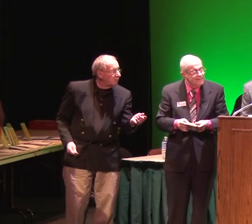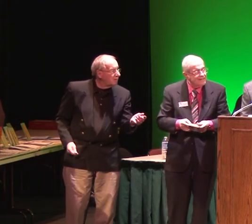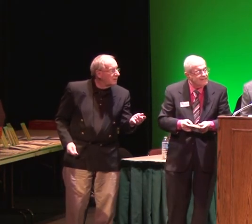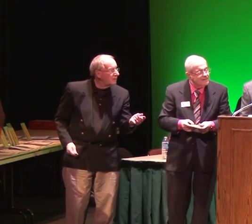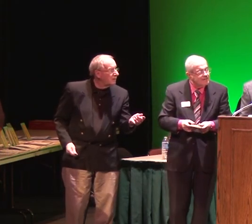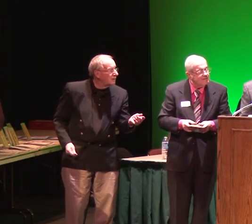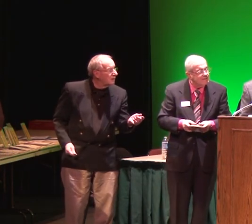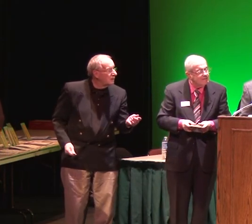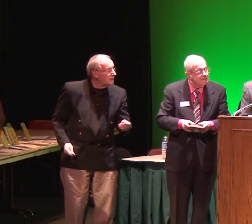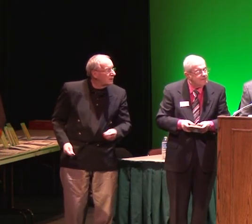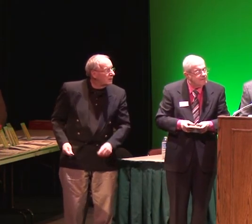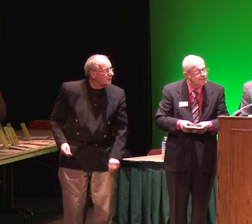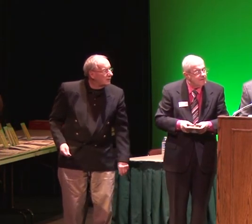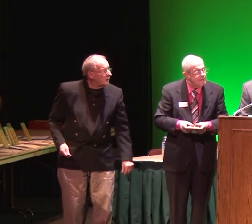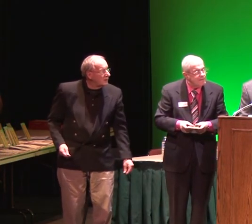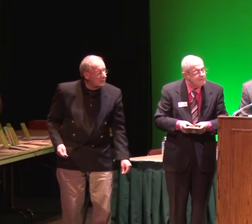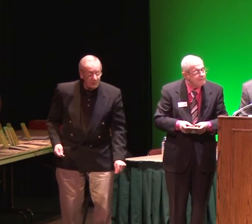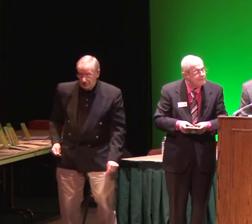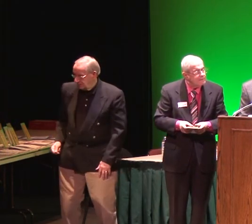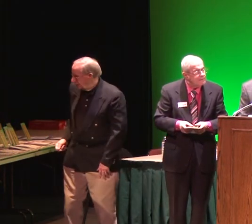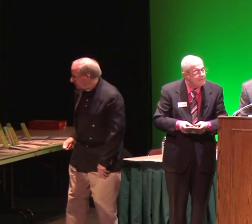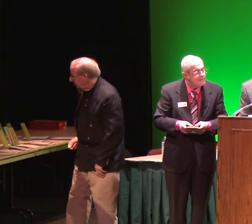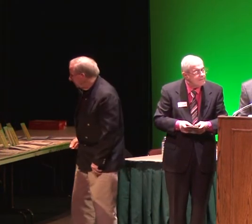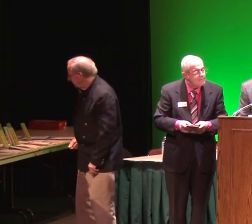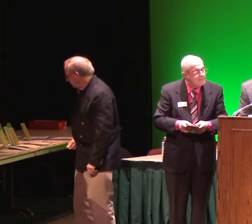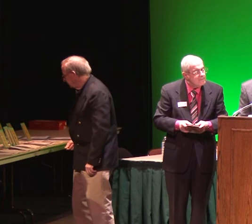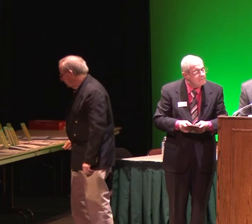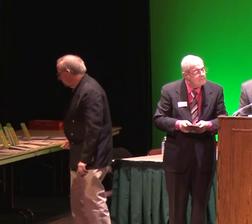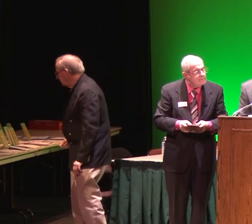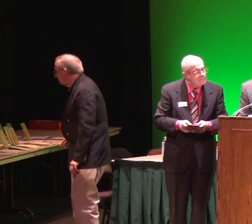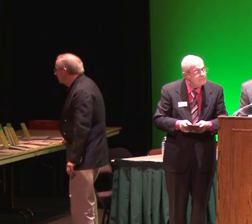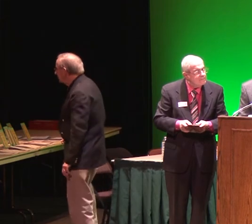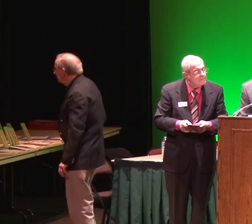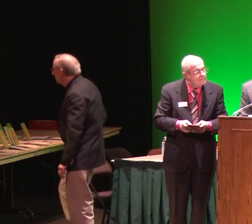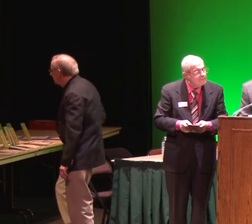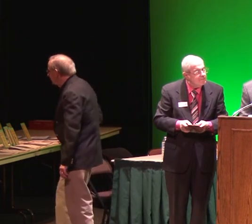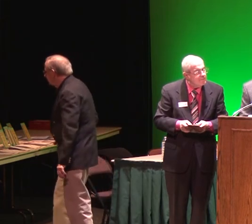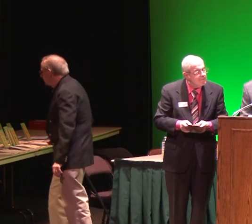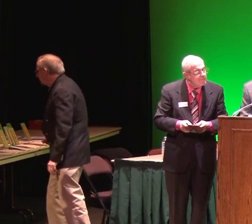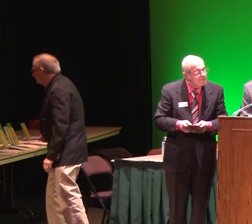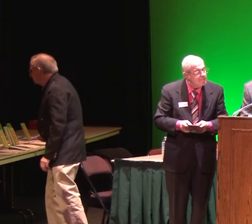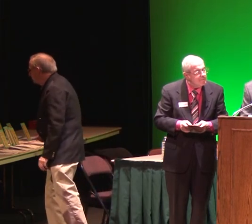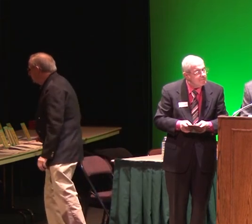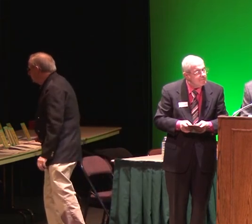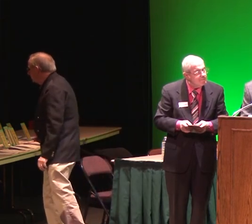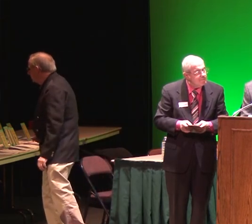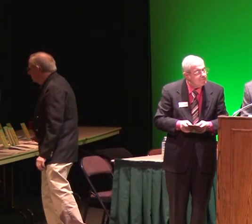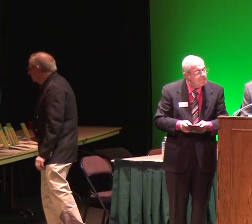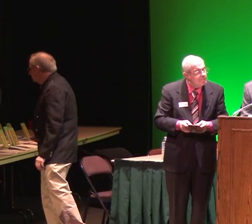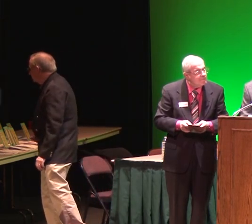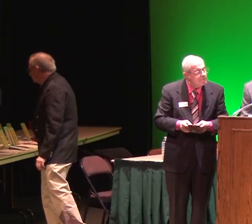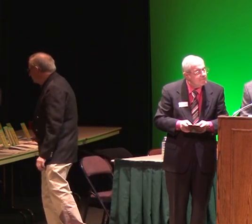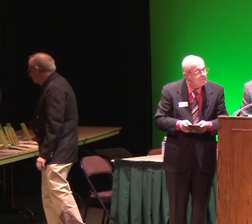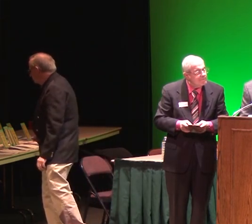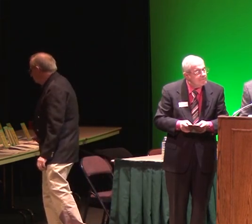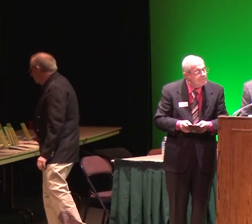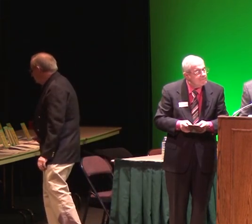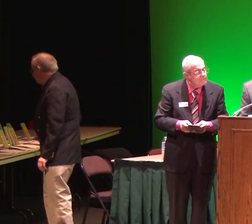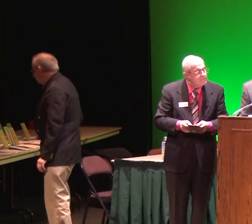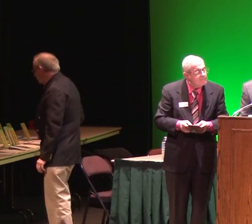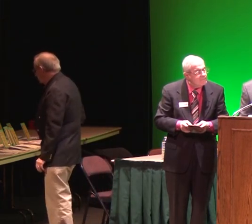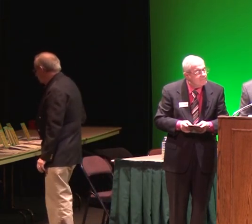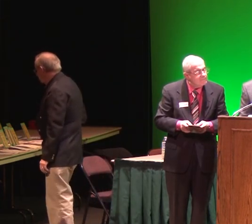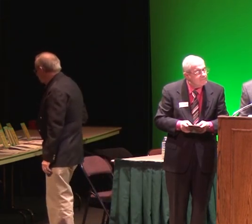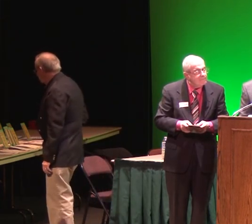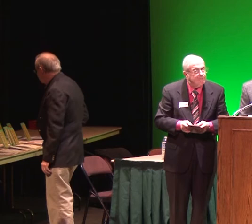And we also have two additional awards. This one goes to a student from Cuss Middle School.